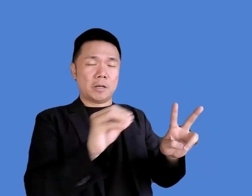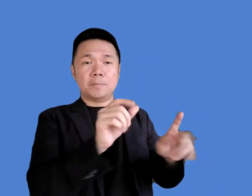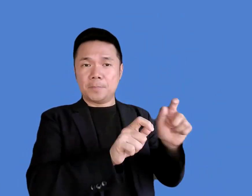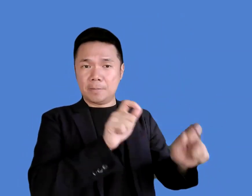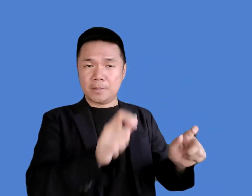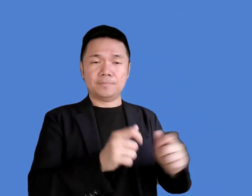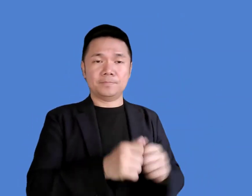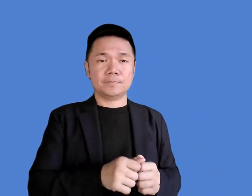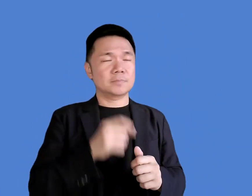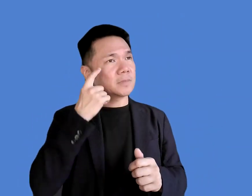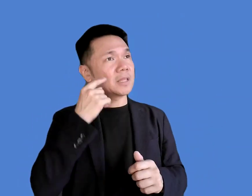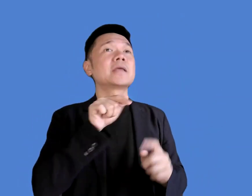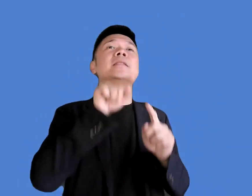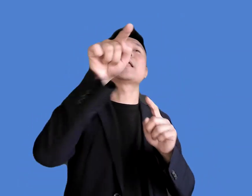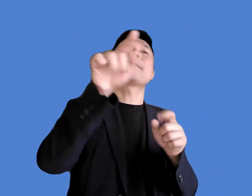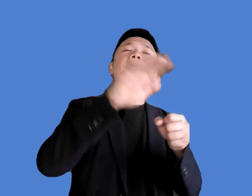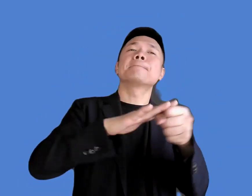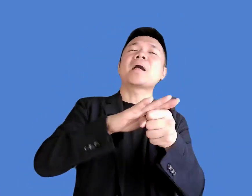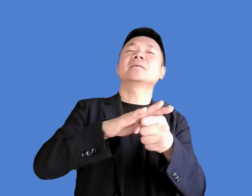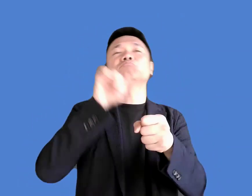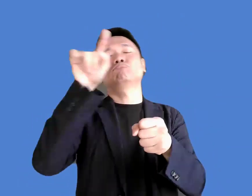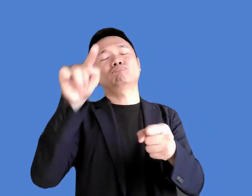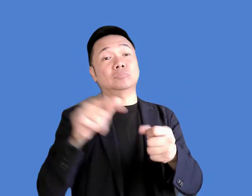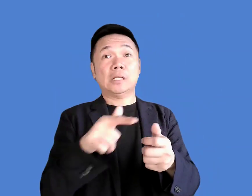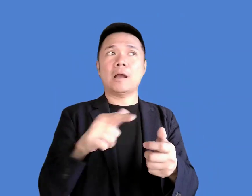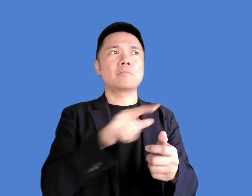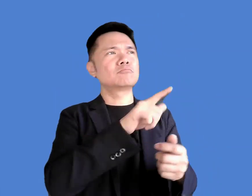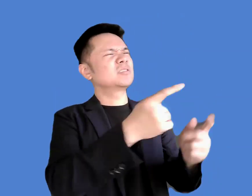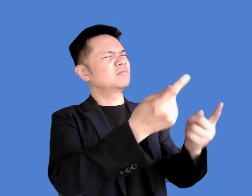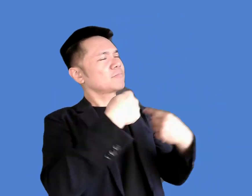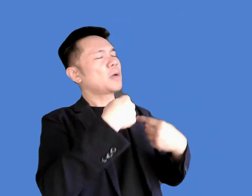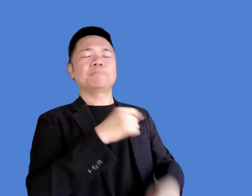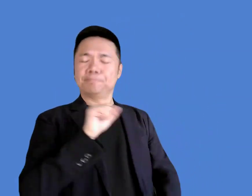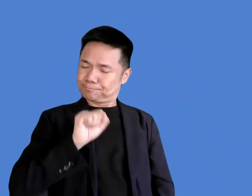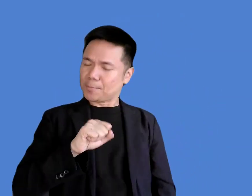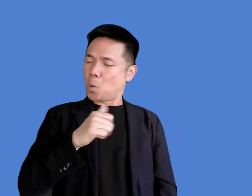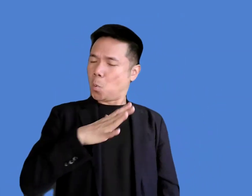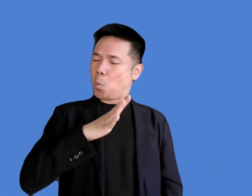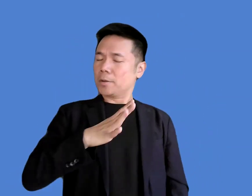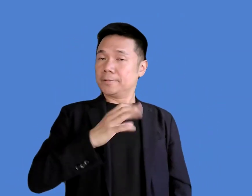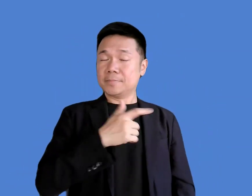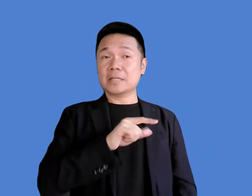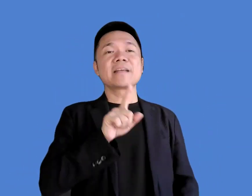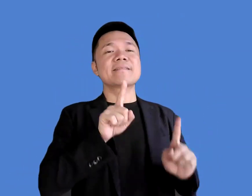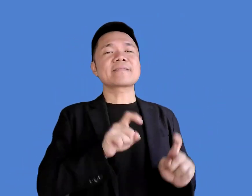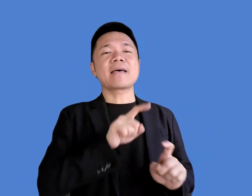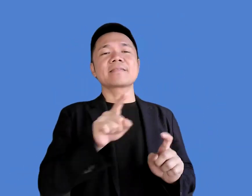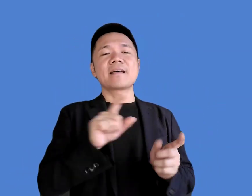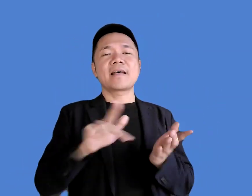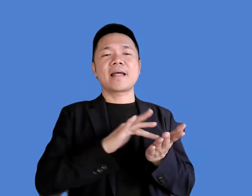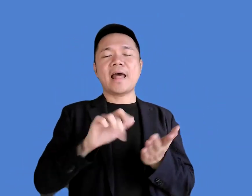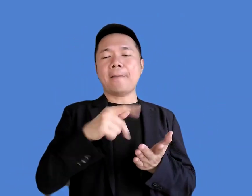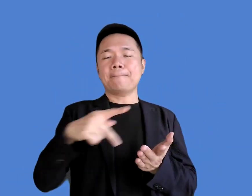in X locations, it really gives confidence to both sides that this can really be a long-term